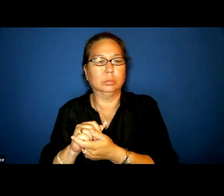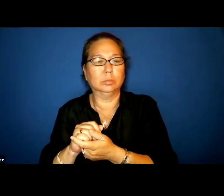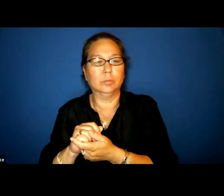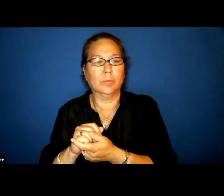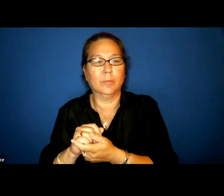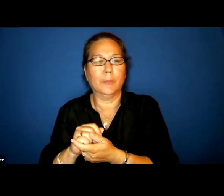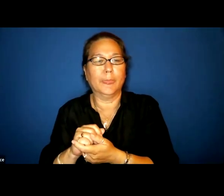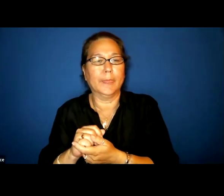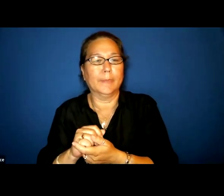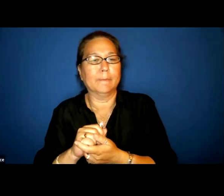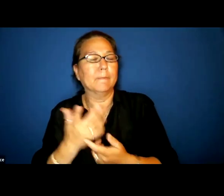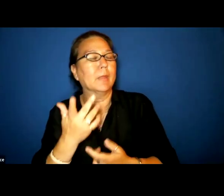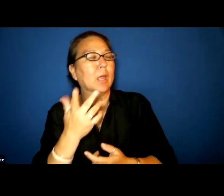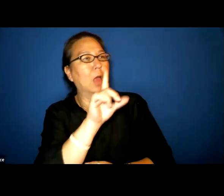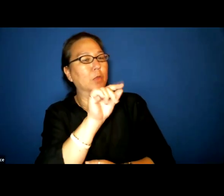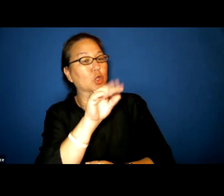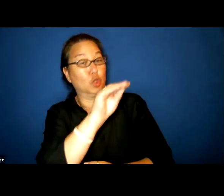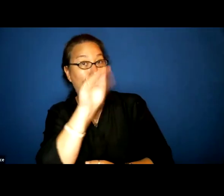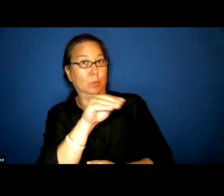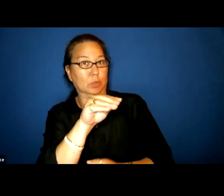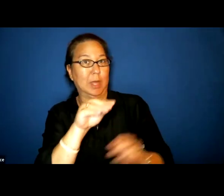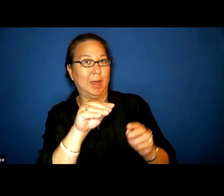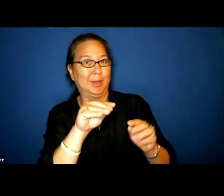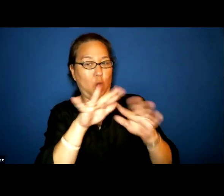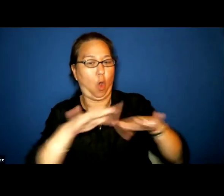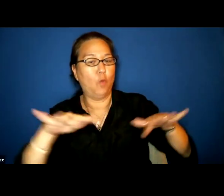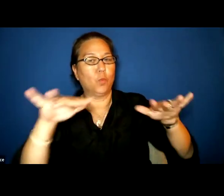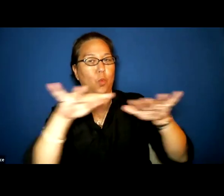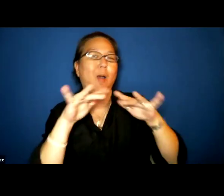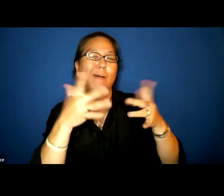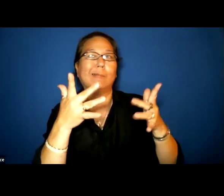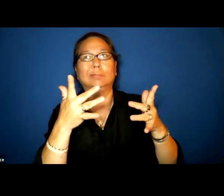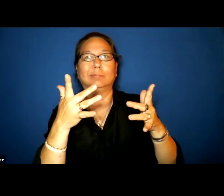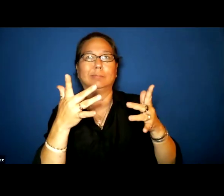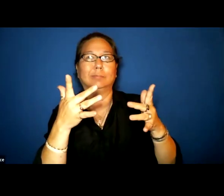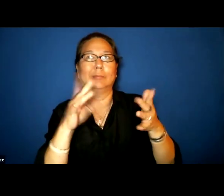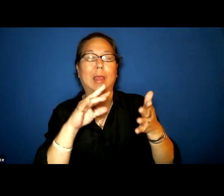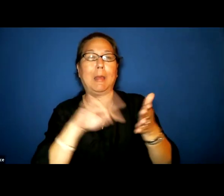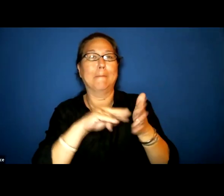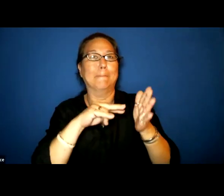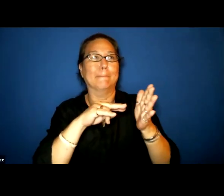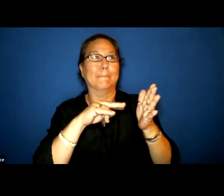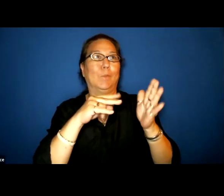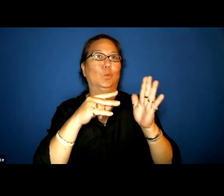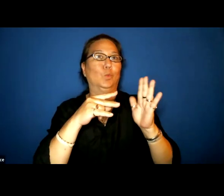So the 20% overall would essentially